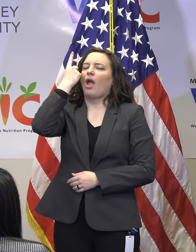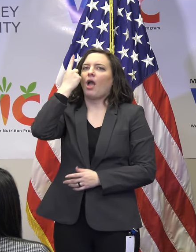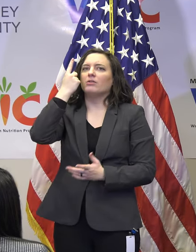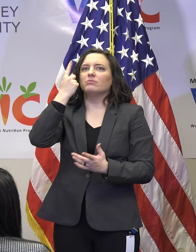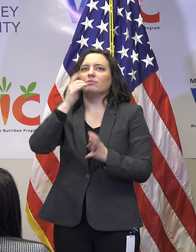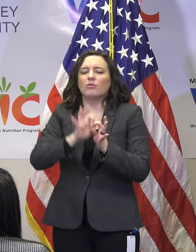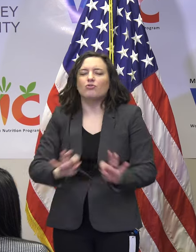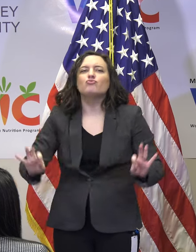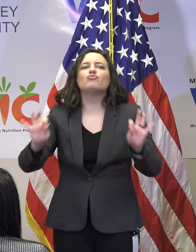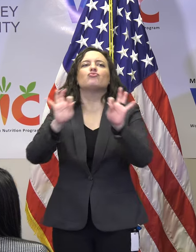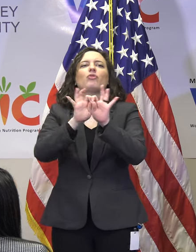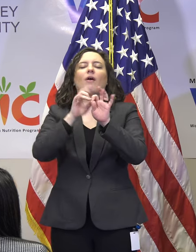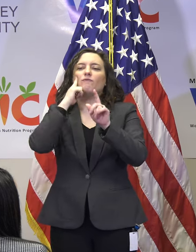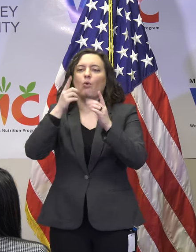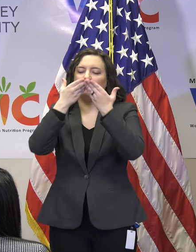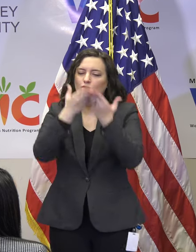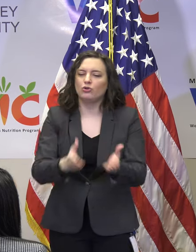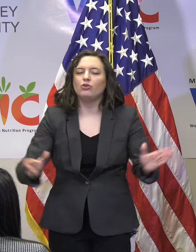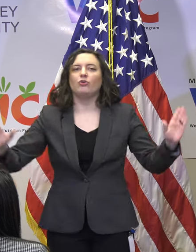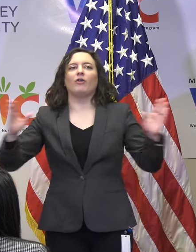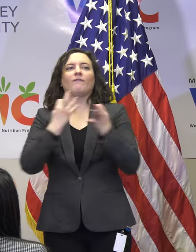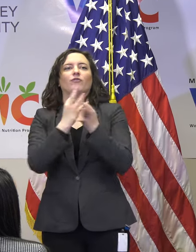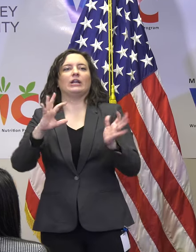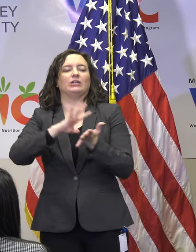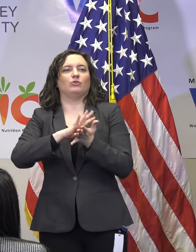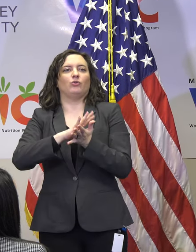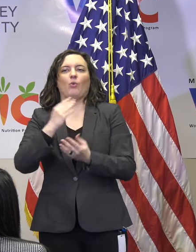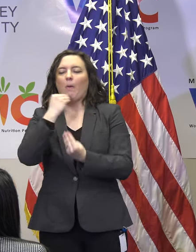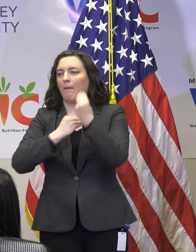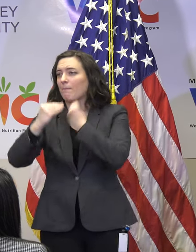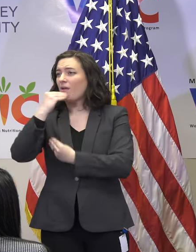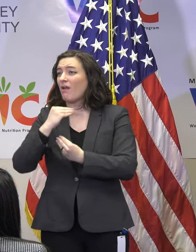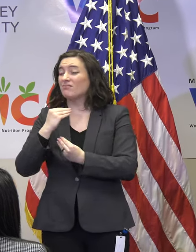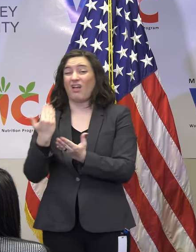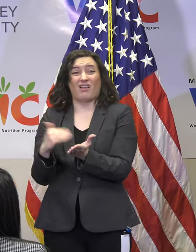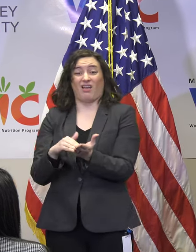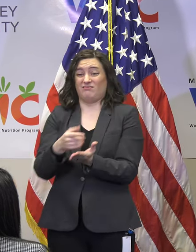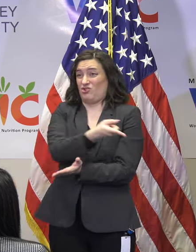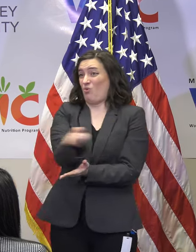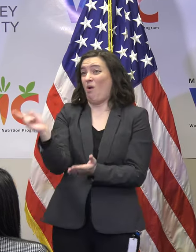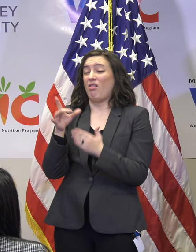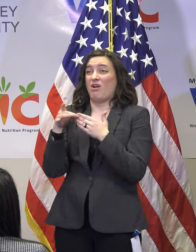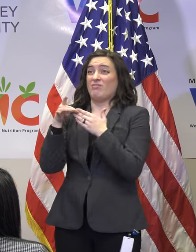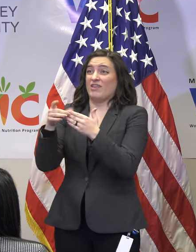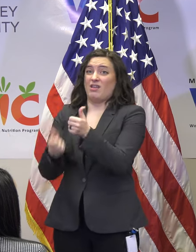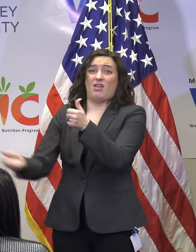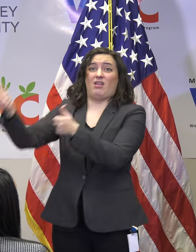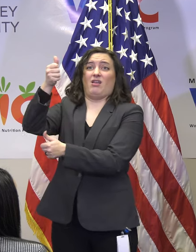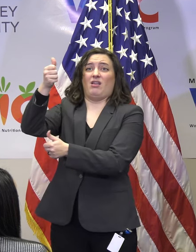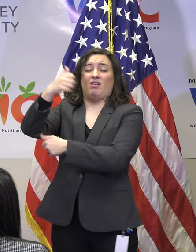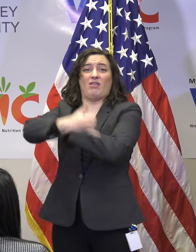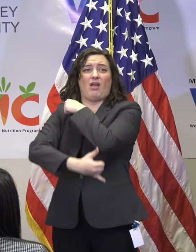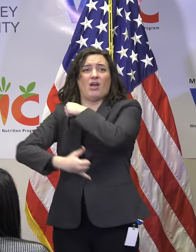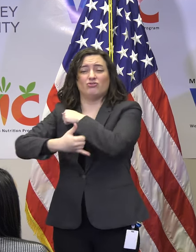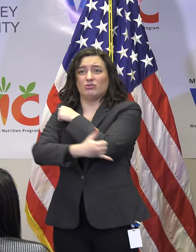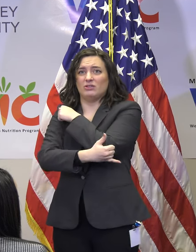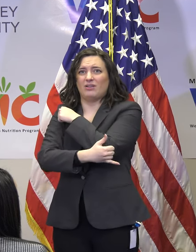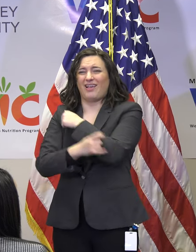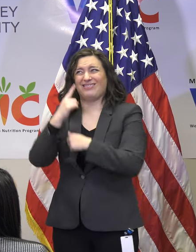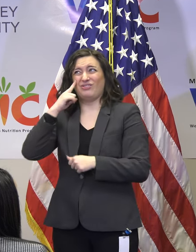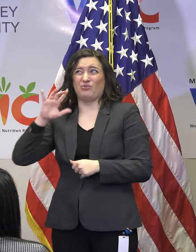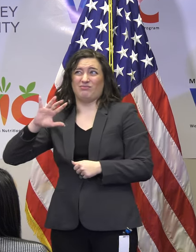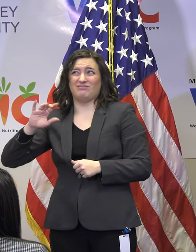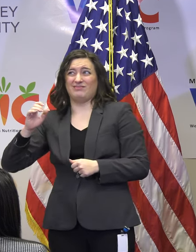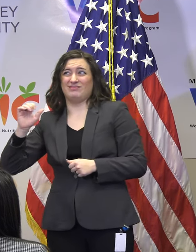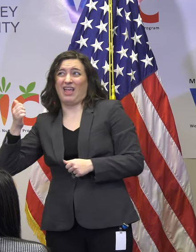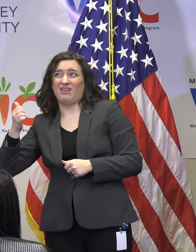meals. One of the leaders in the country, one of 10 or 11 states that have made that that commitment and